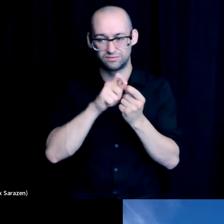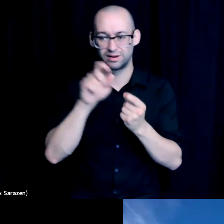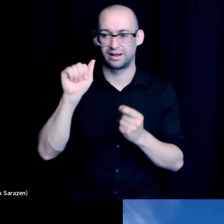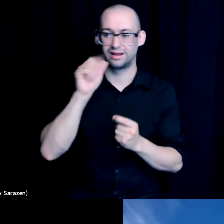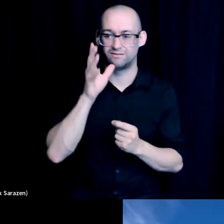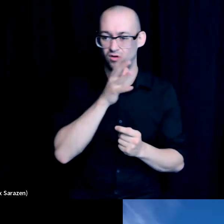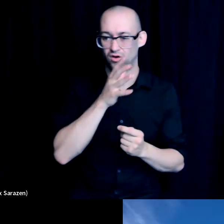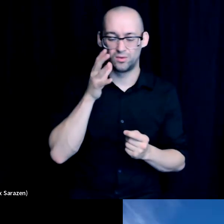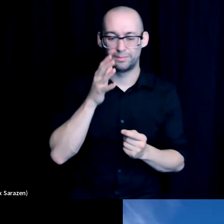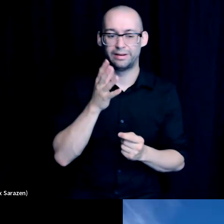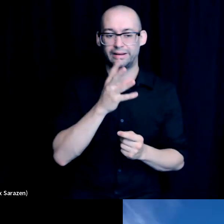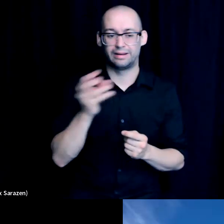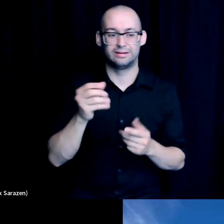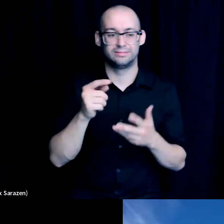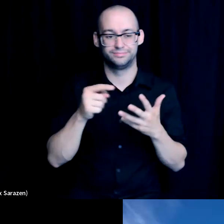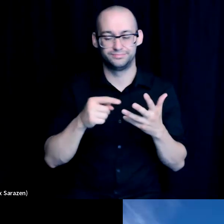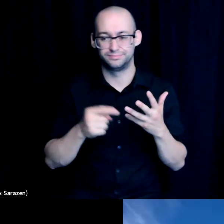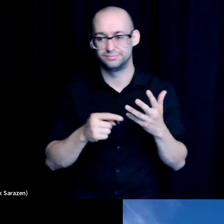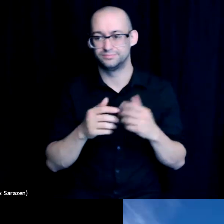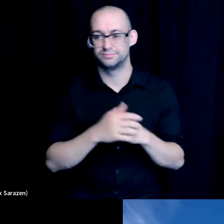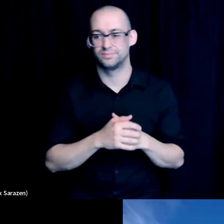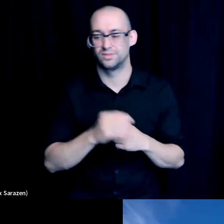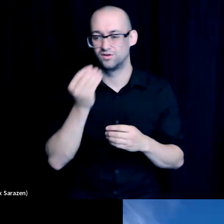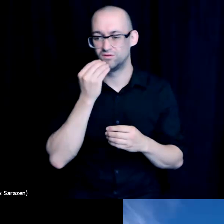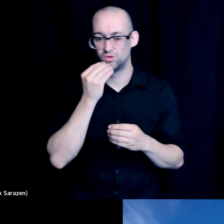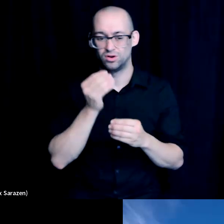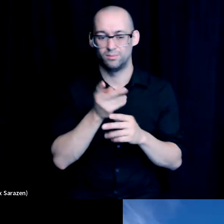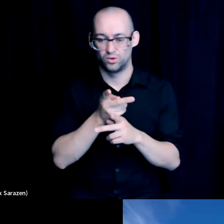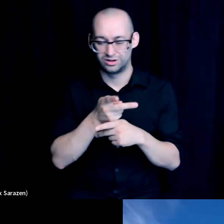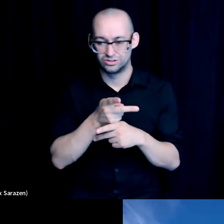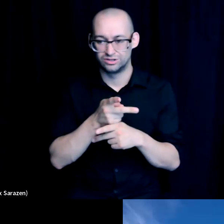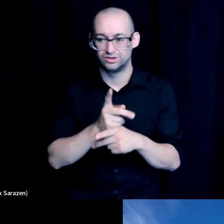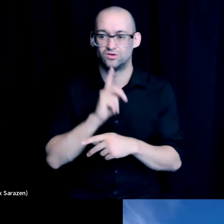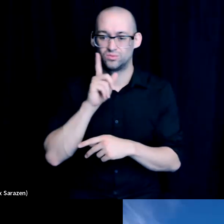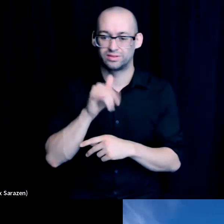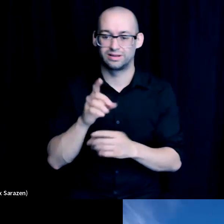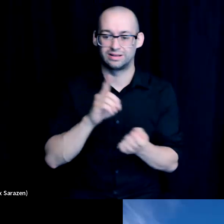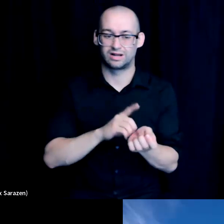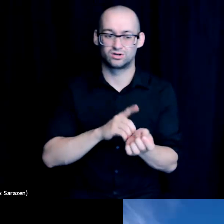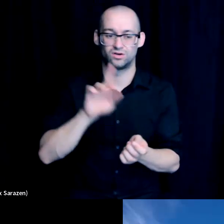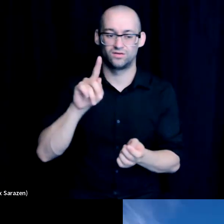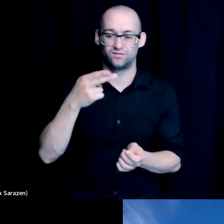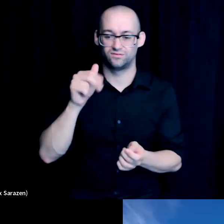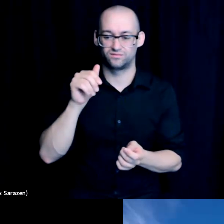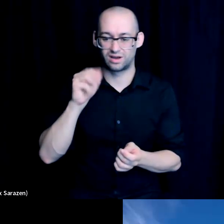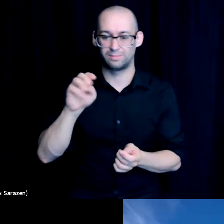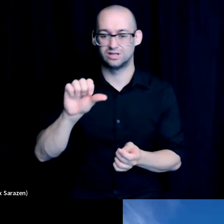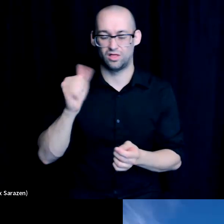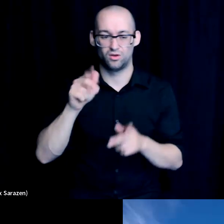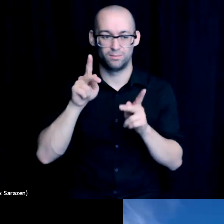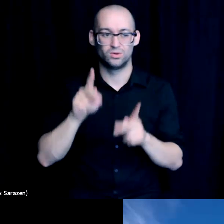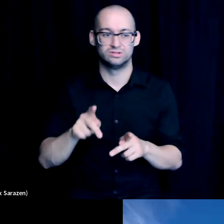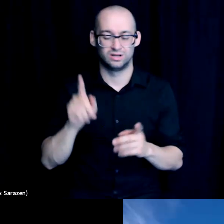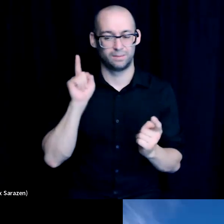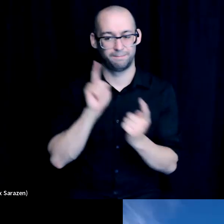agriculture, you know, and food production. Really, Dr. Pham, another person that we met out in,